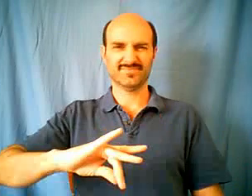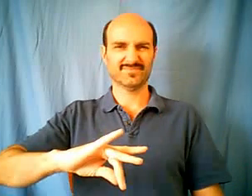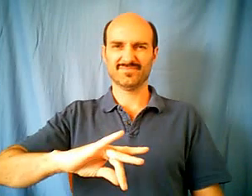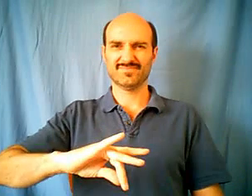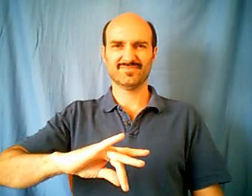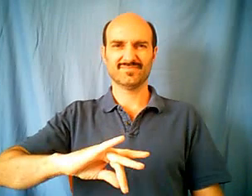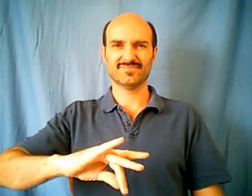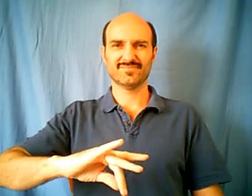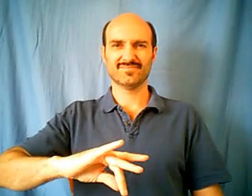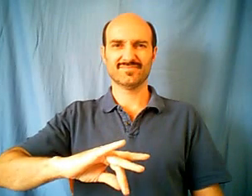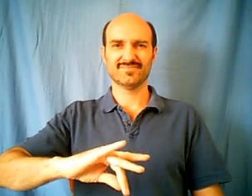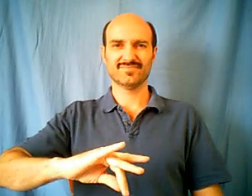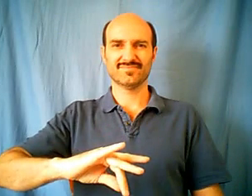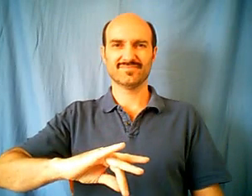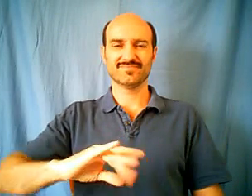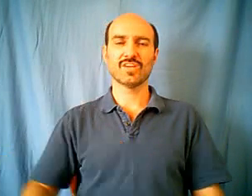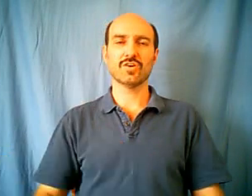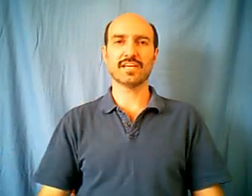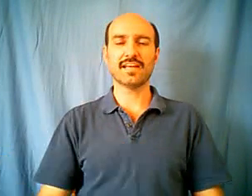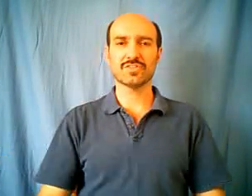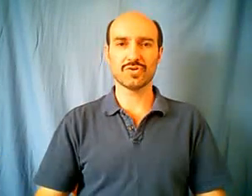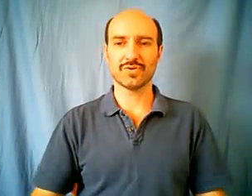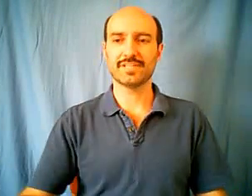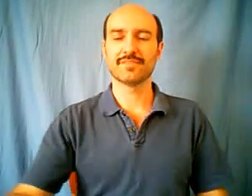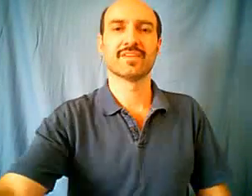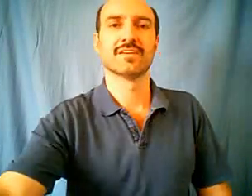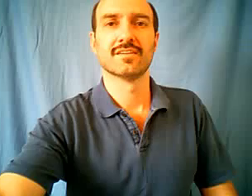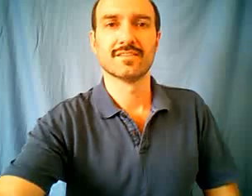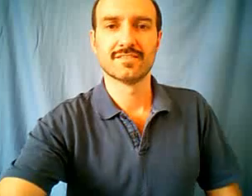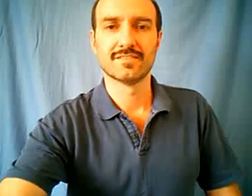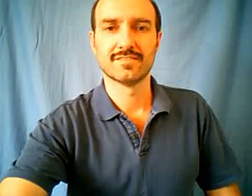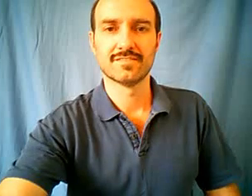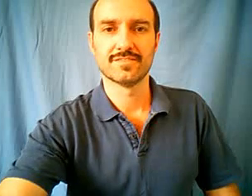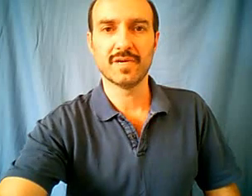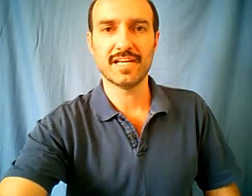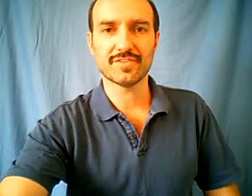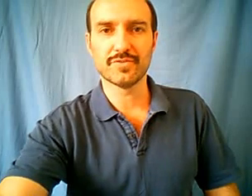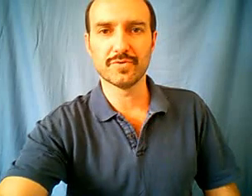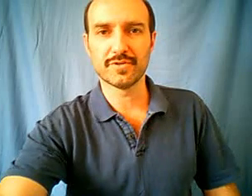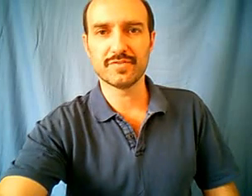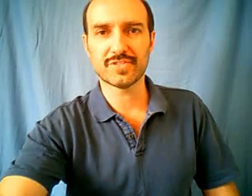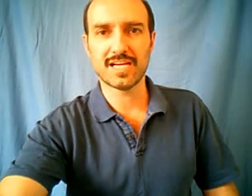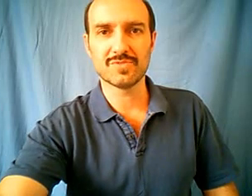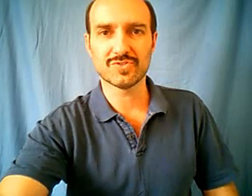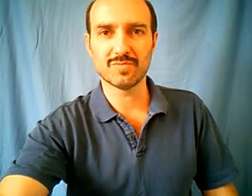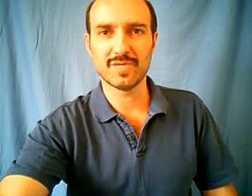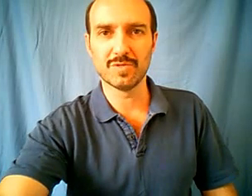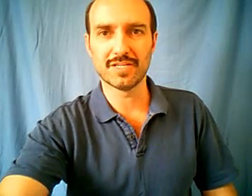Okay, now the story. You might have to go through it a few times. You should be able to